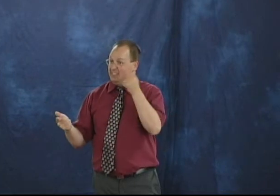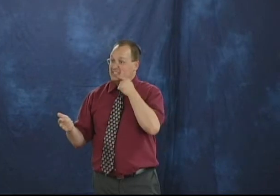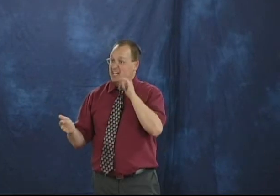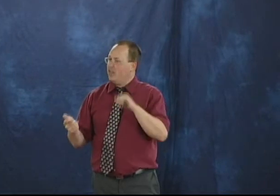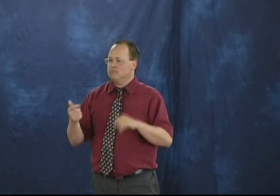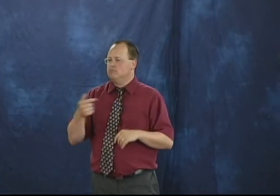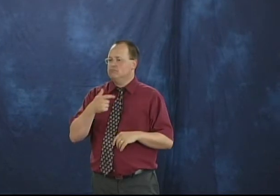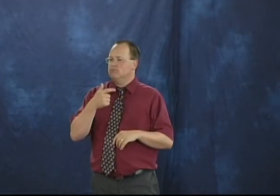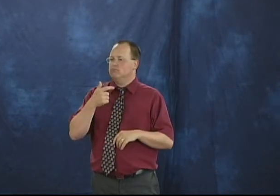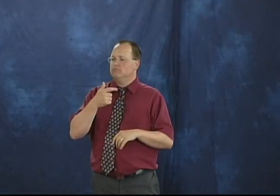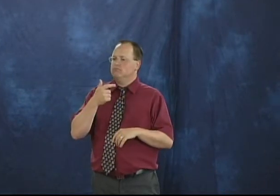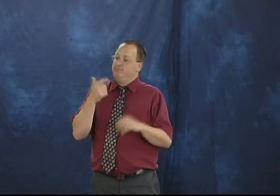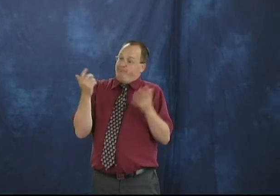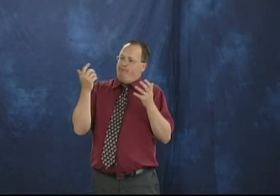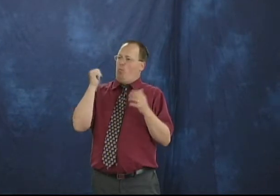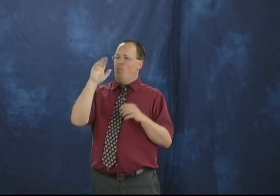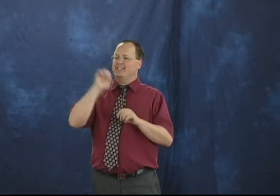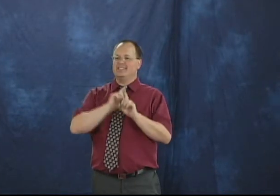what you're talking about.